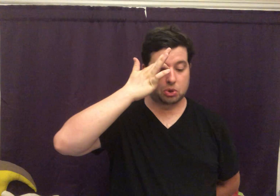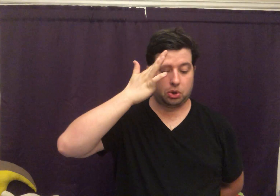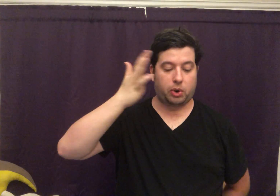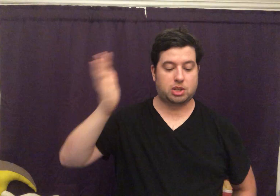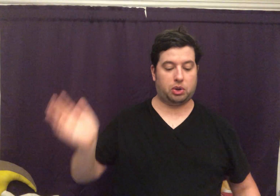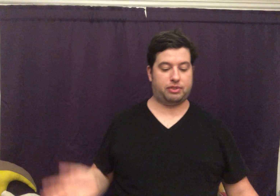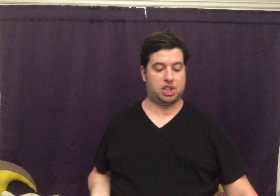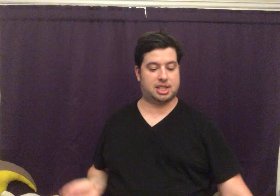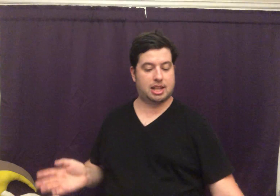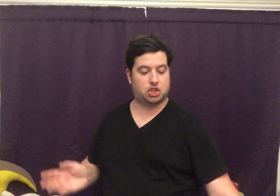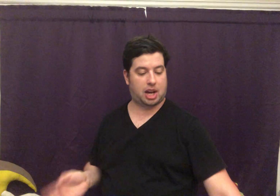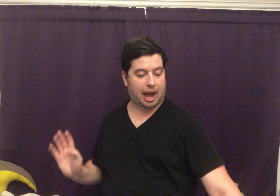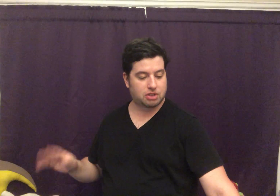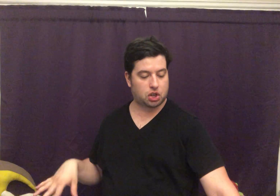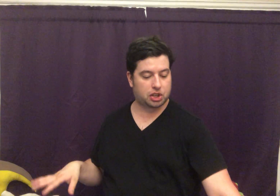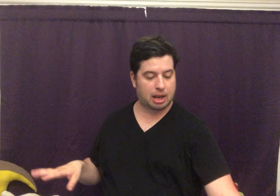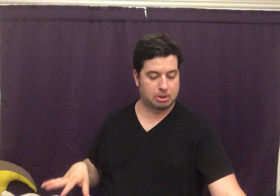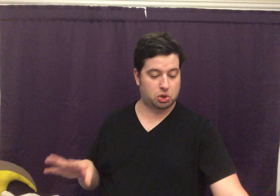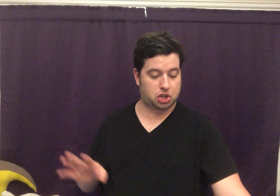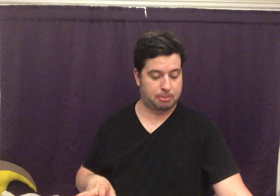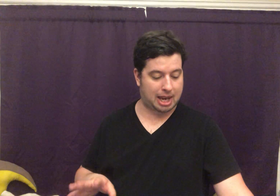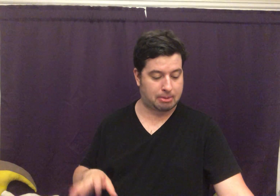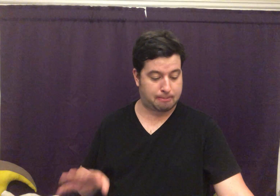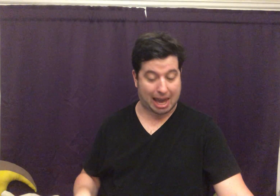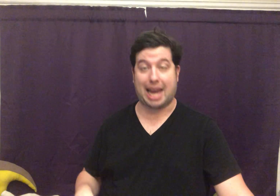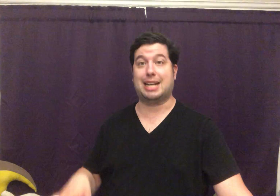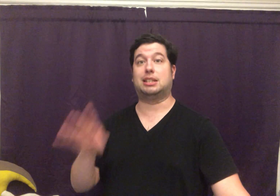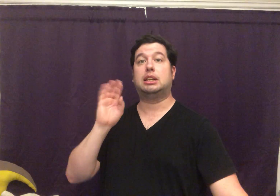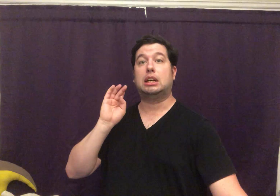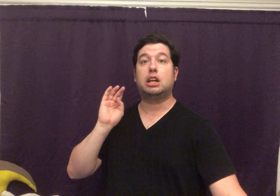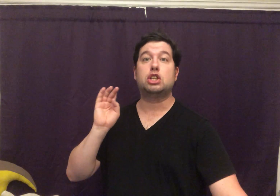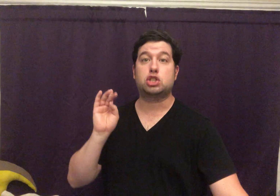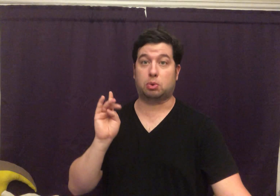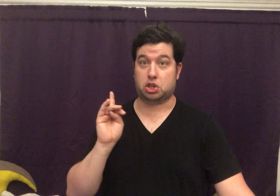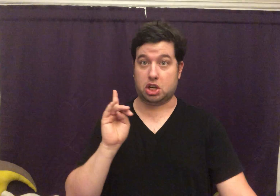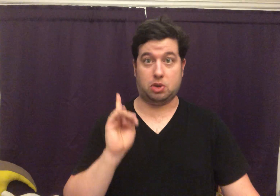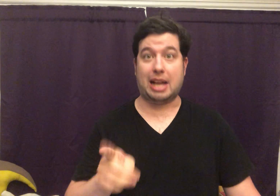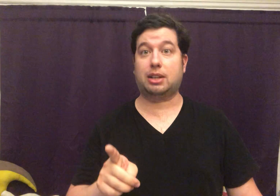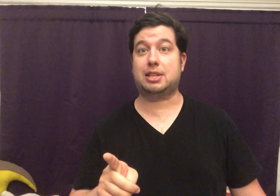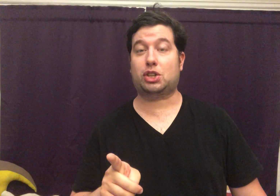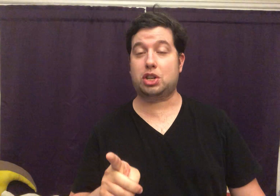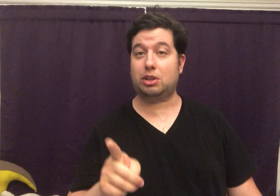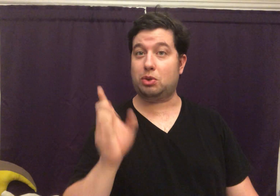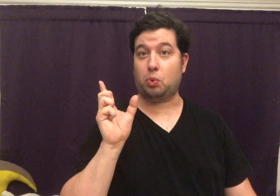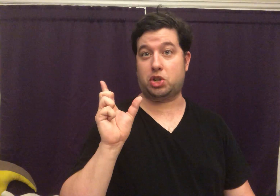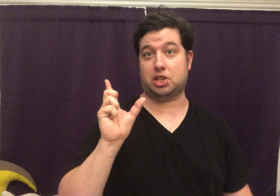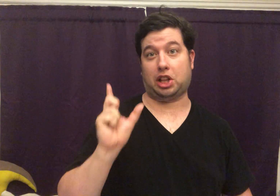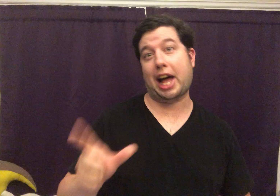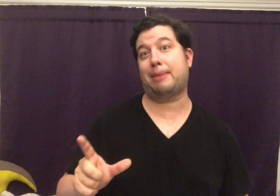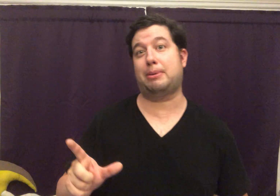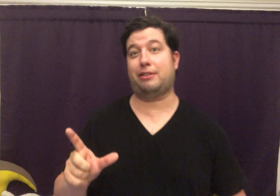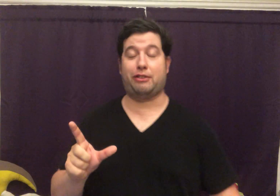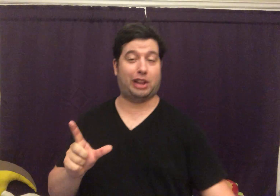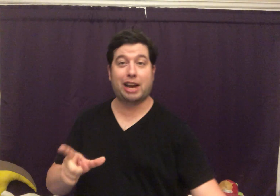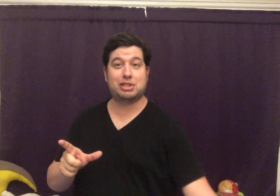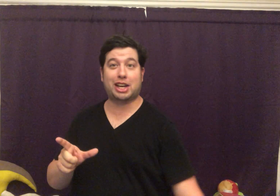school? No, I told her if she'd stay that she'd have to earn her keep, and so she became the maid. So we're just going to do that little section, which is a lot of a